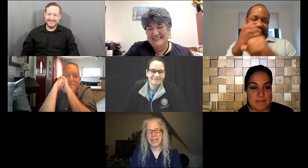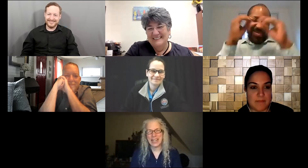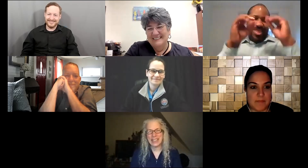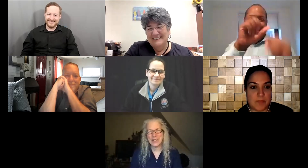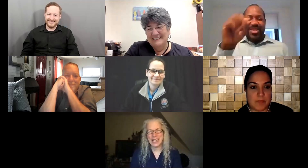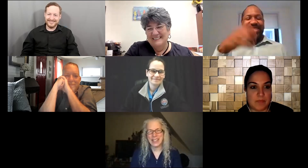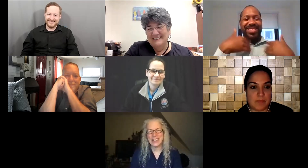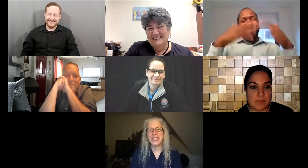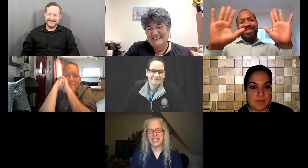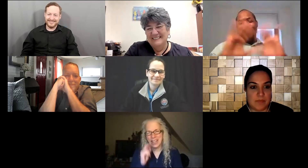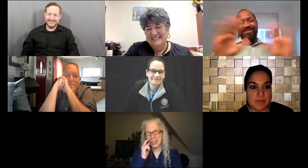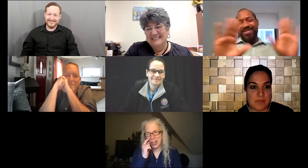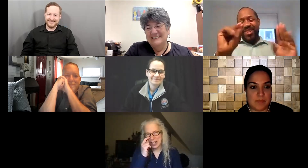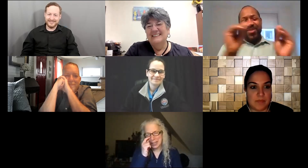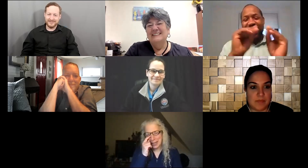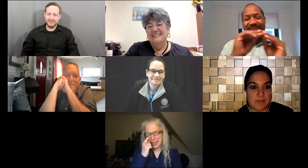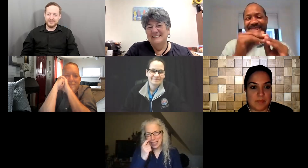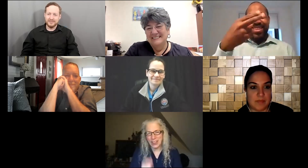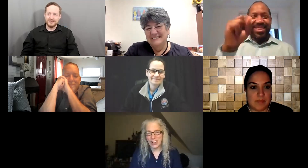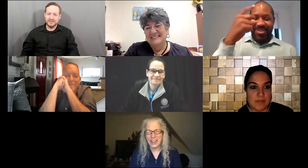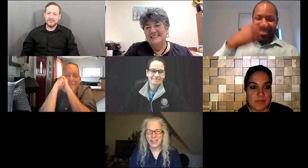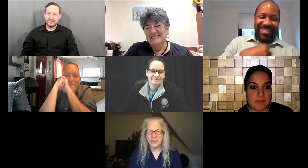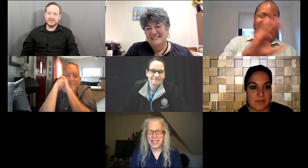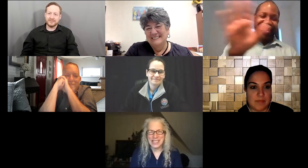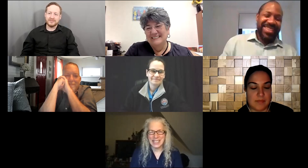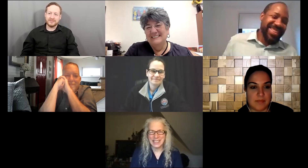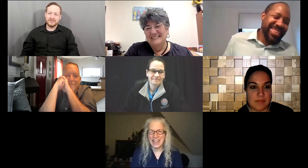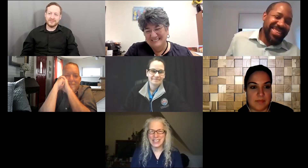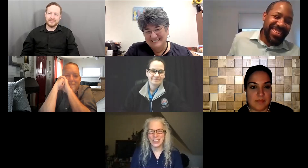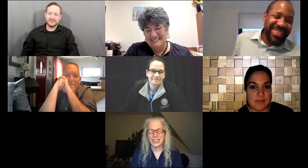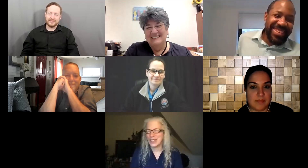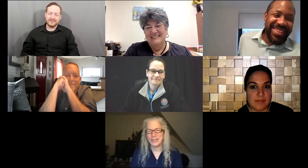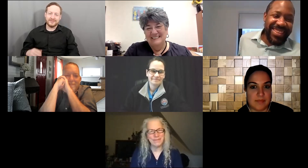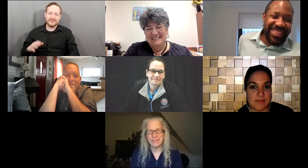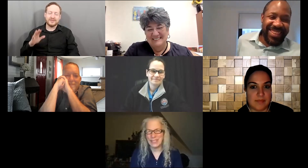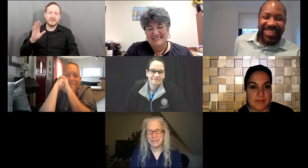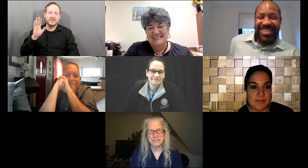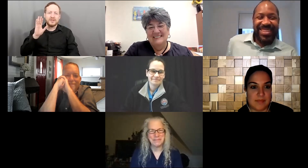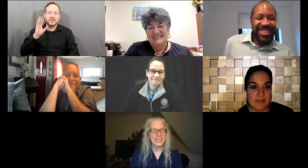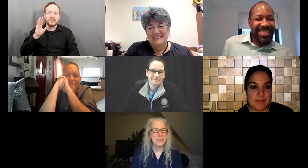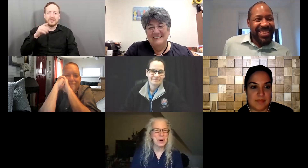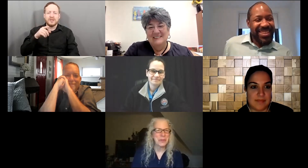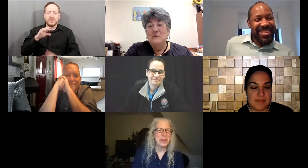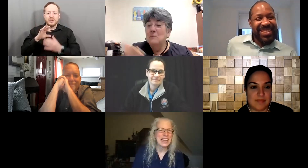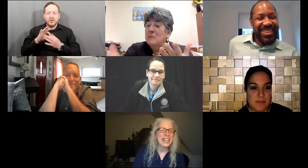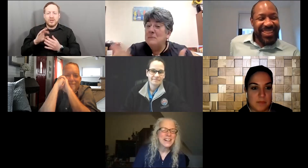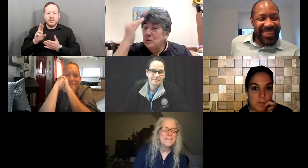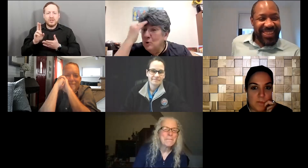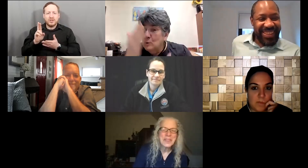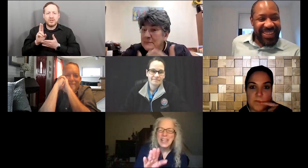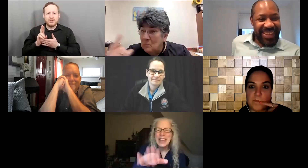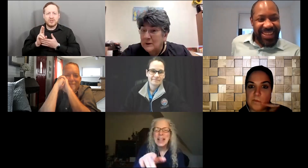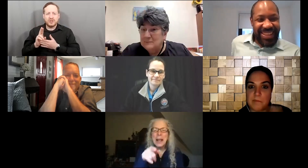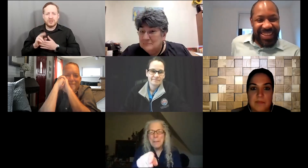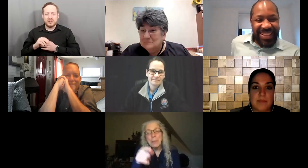oh my God, that was like 7 years I taught. And then I thought, no, that's it. High school, no more for me. Well, maybe you